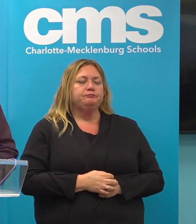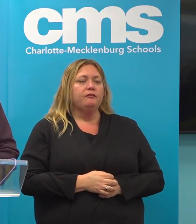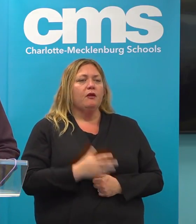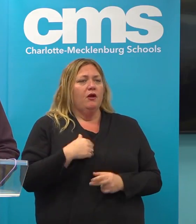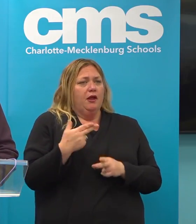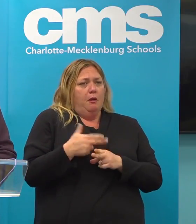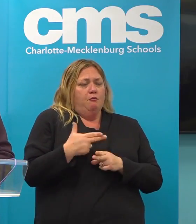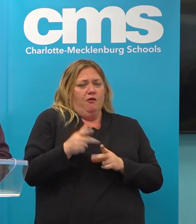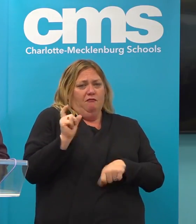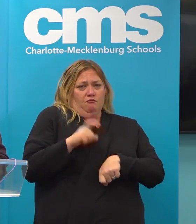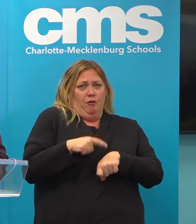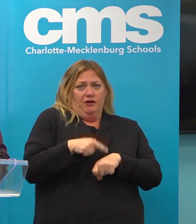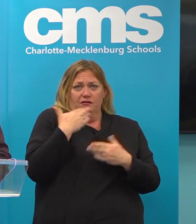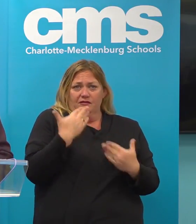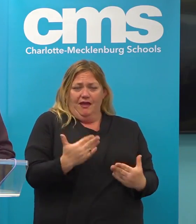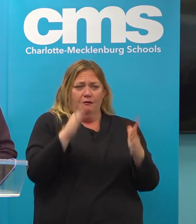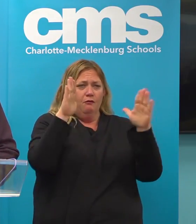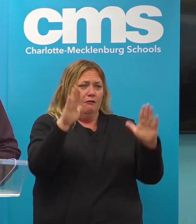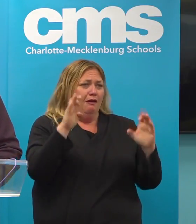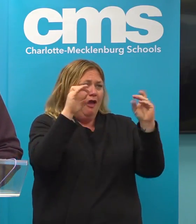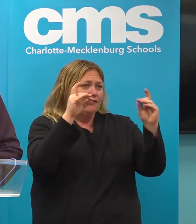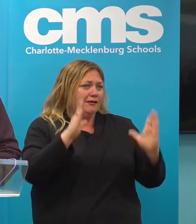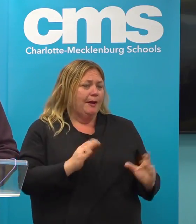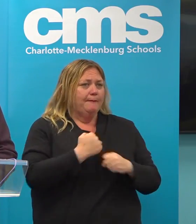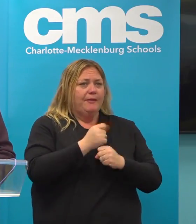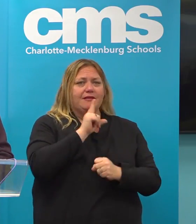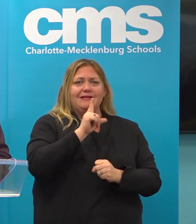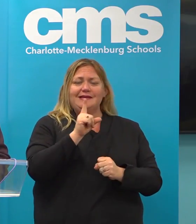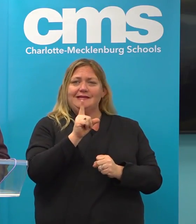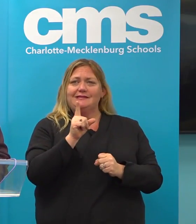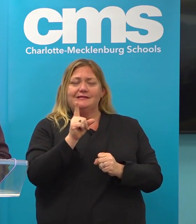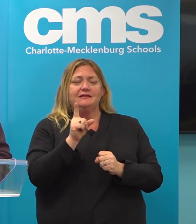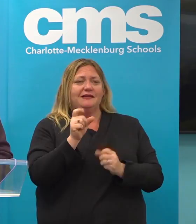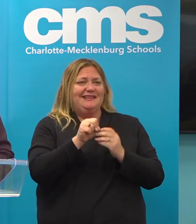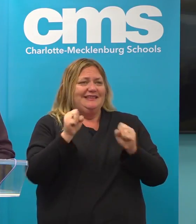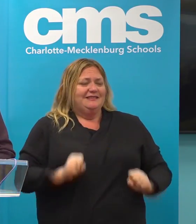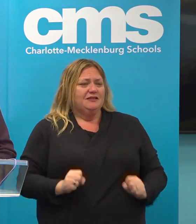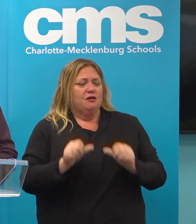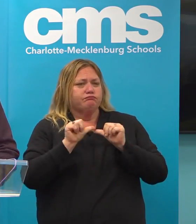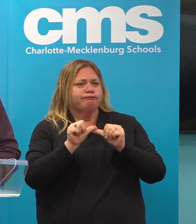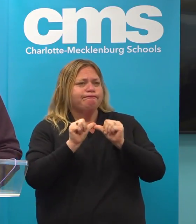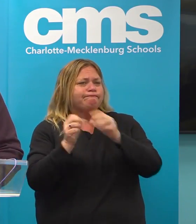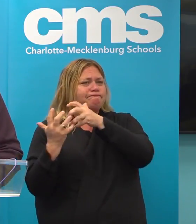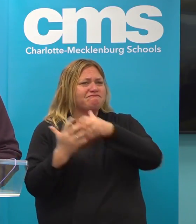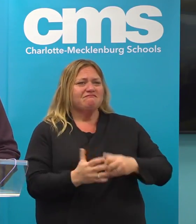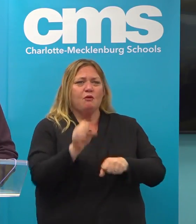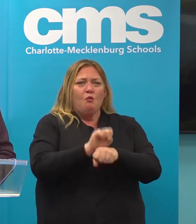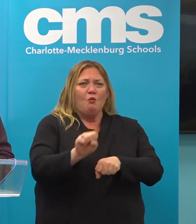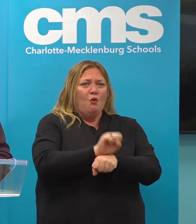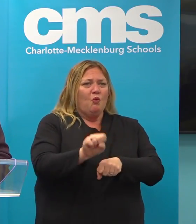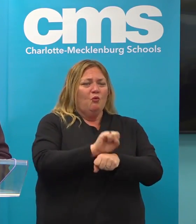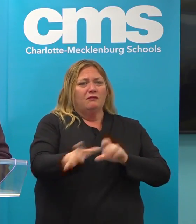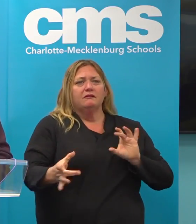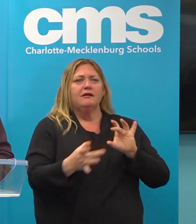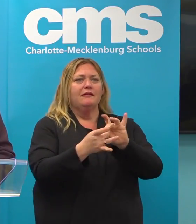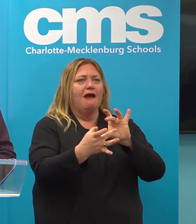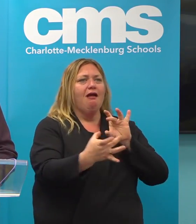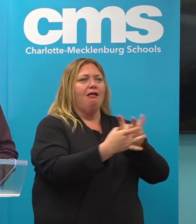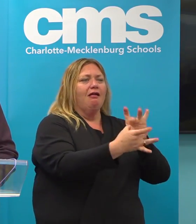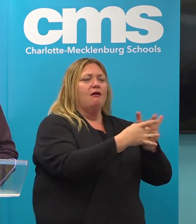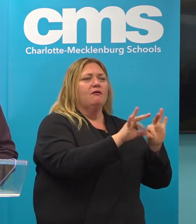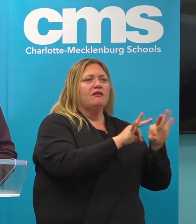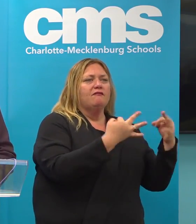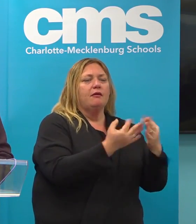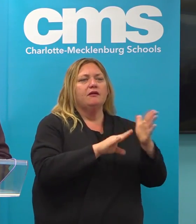brief moment to thank all of the incredible educators that make this system go each and every day for working tirelessly to connect with the families